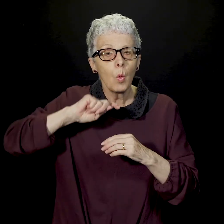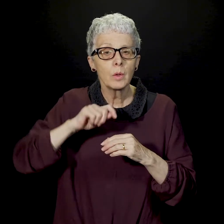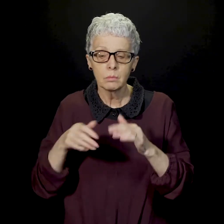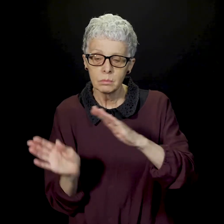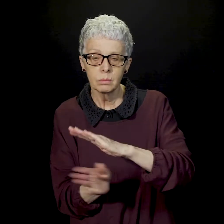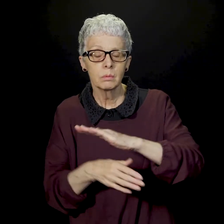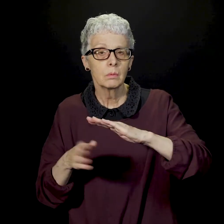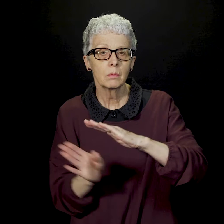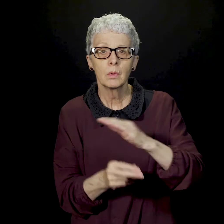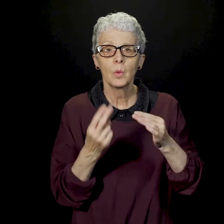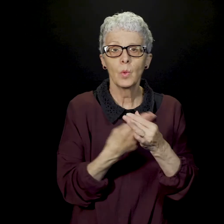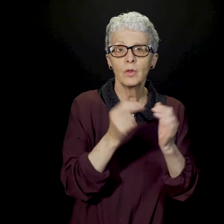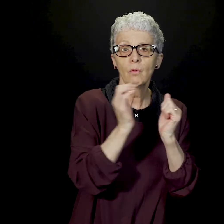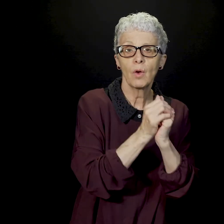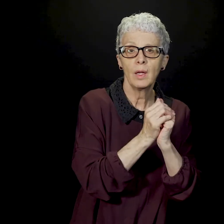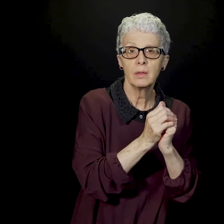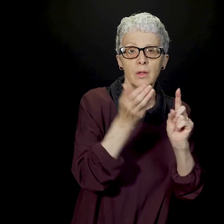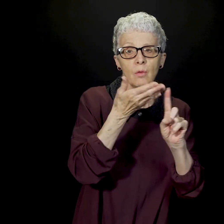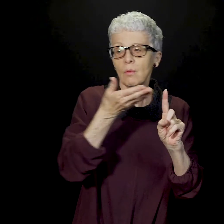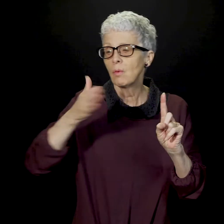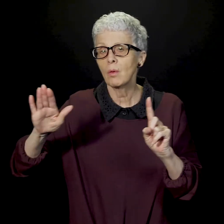and you know that you're held captive by that. You can't get out.